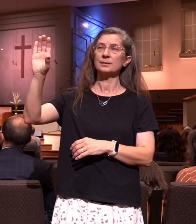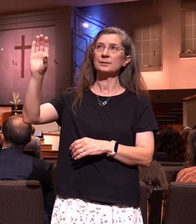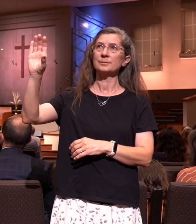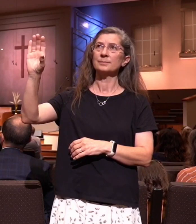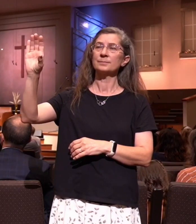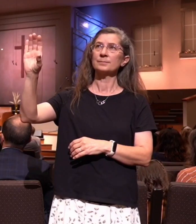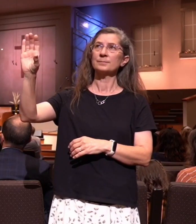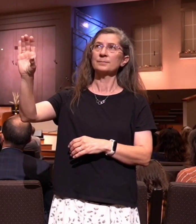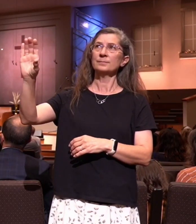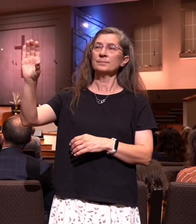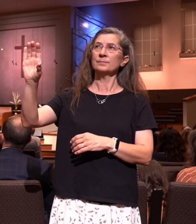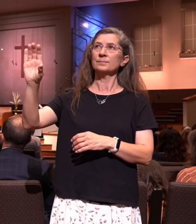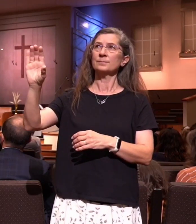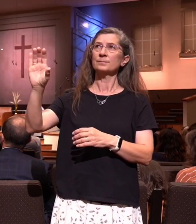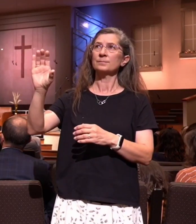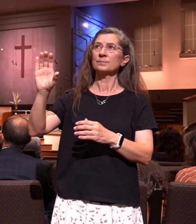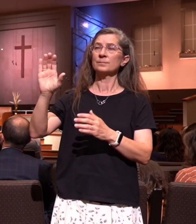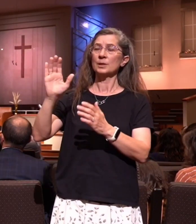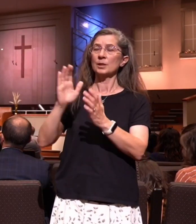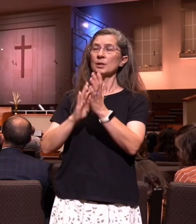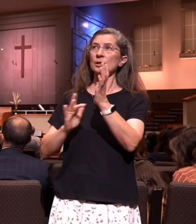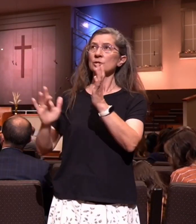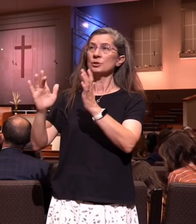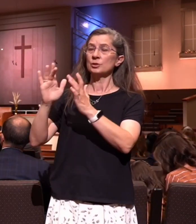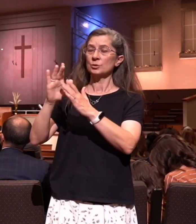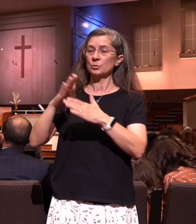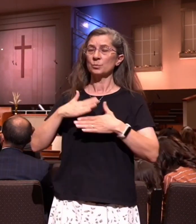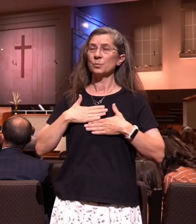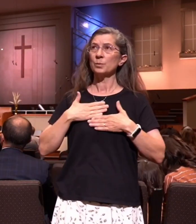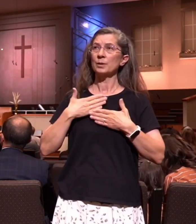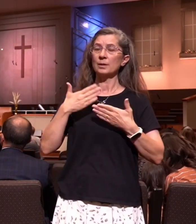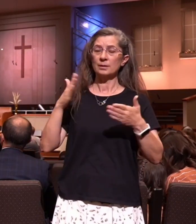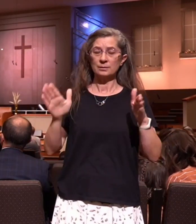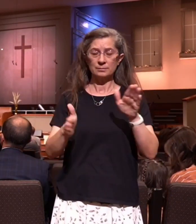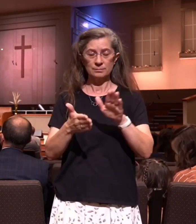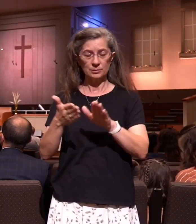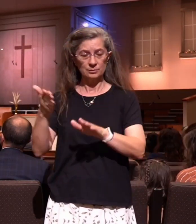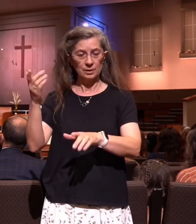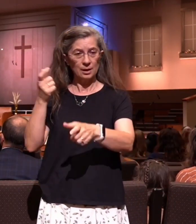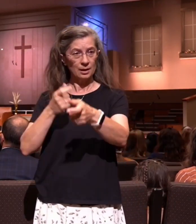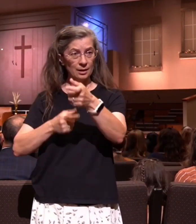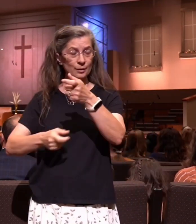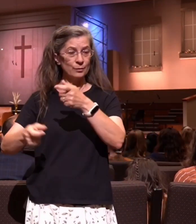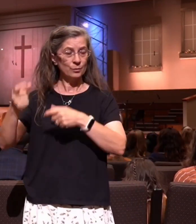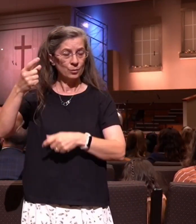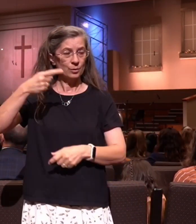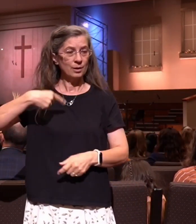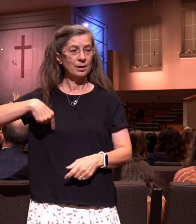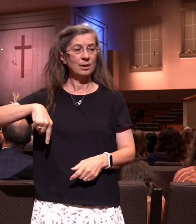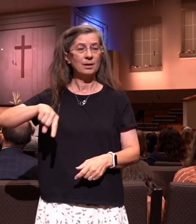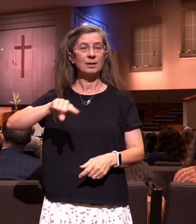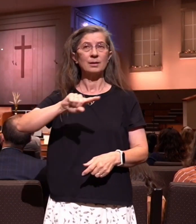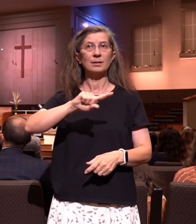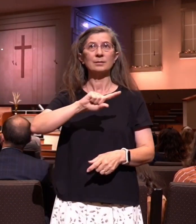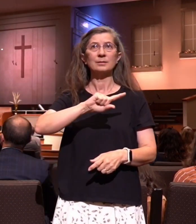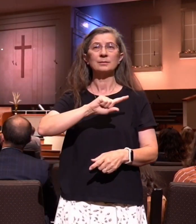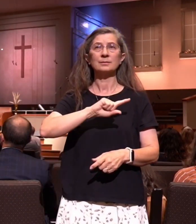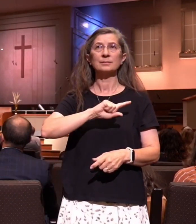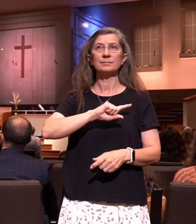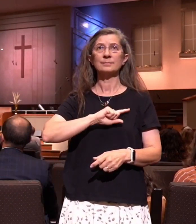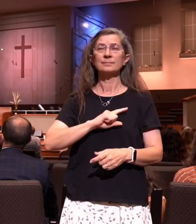all. Without a word, God's heart was heard, for the